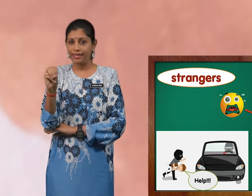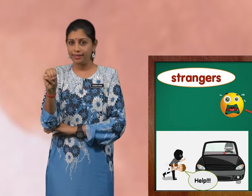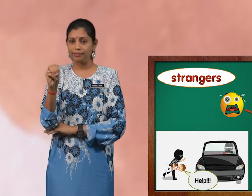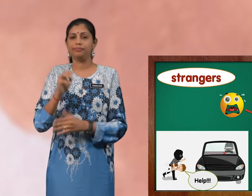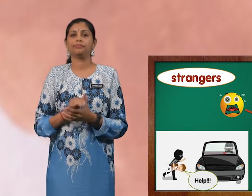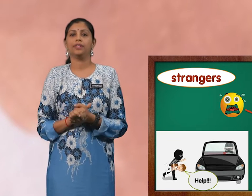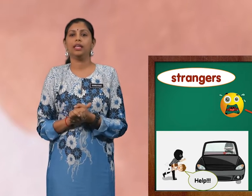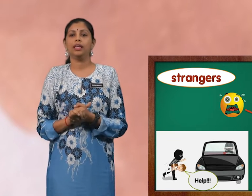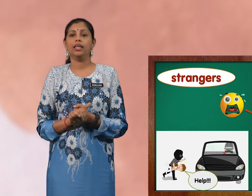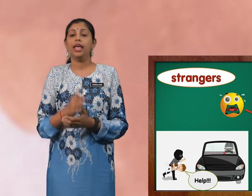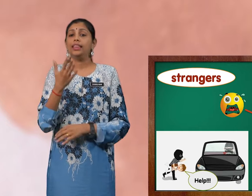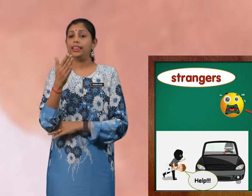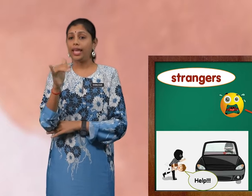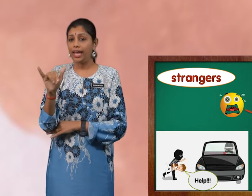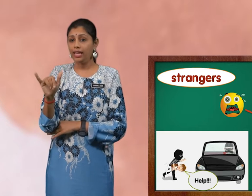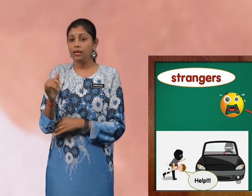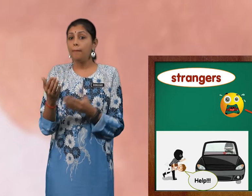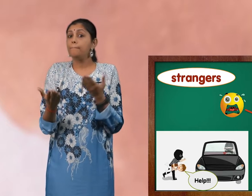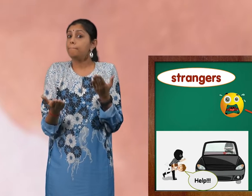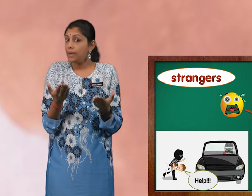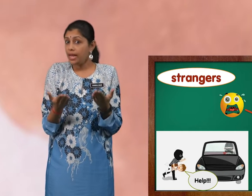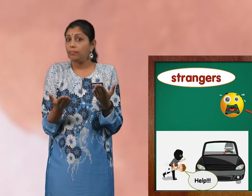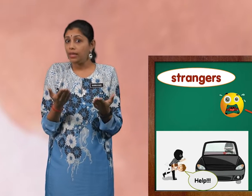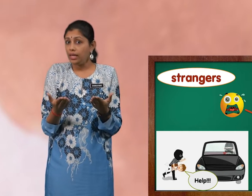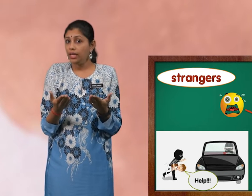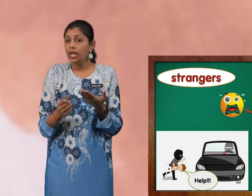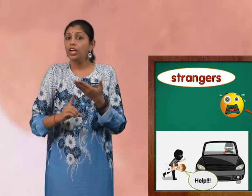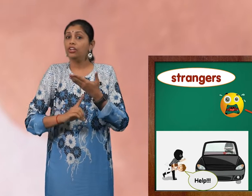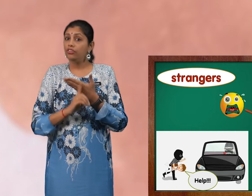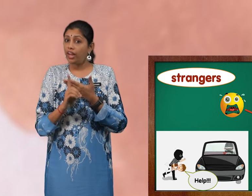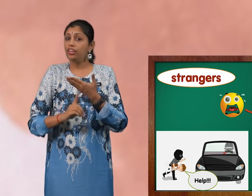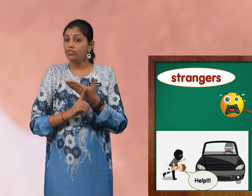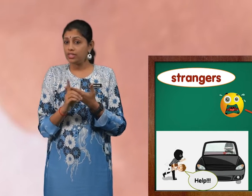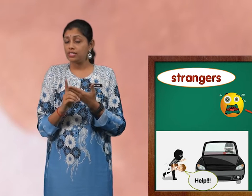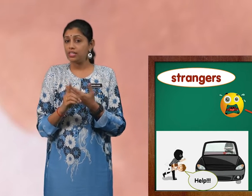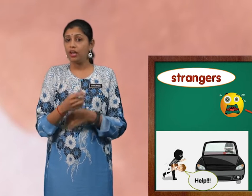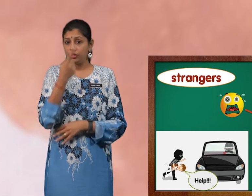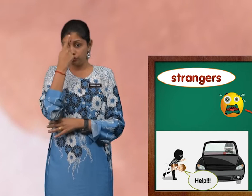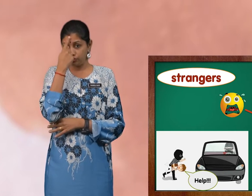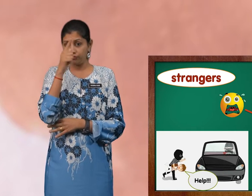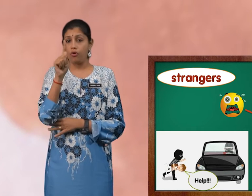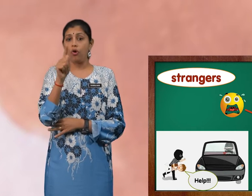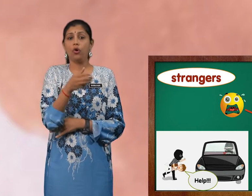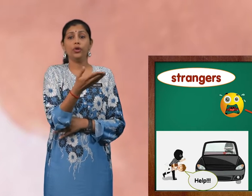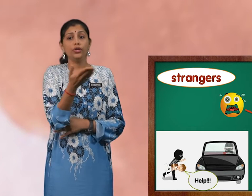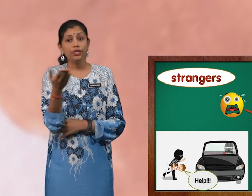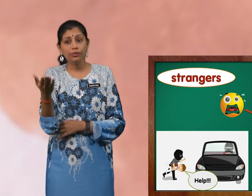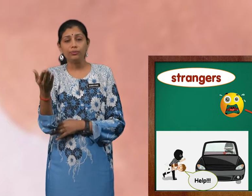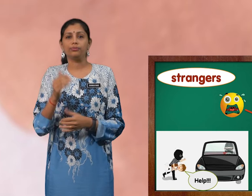them. They may be dangerous for you.